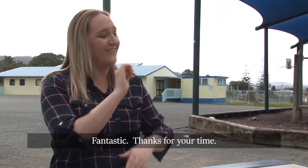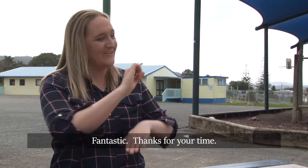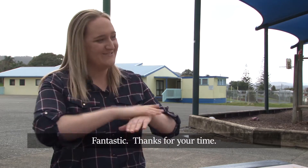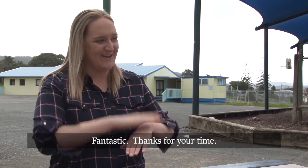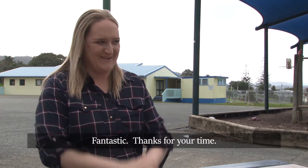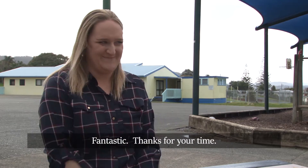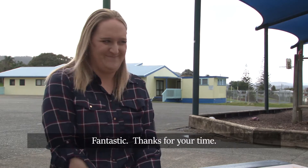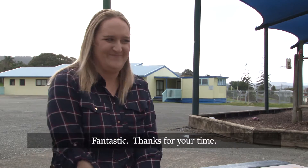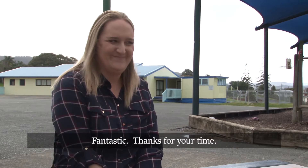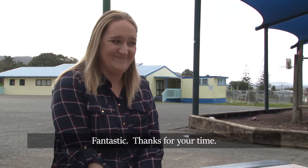Fantastic. Thanks for your time.